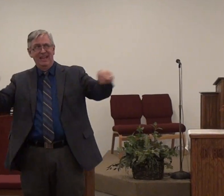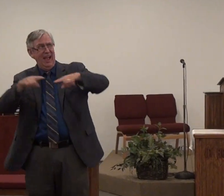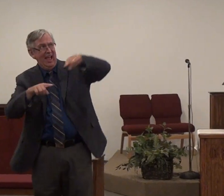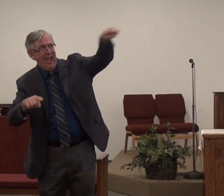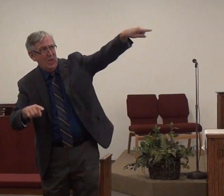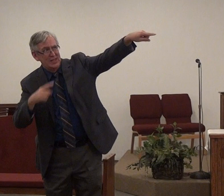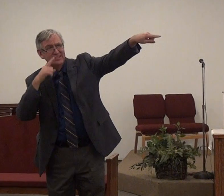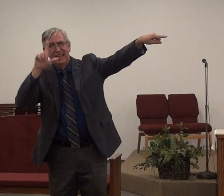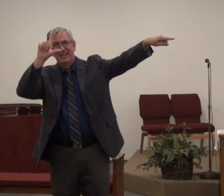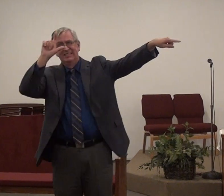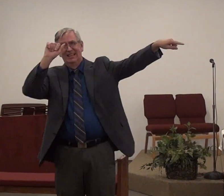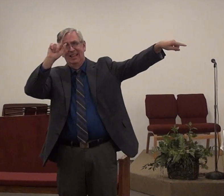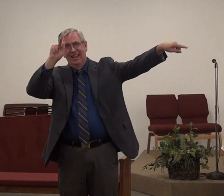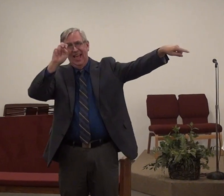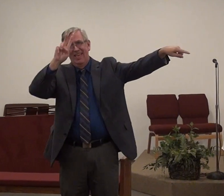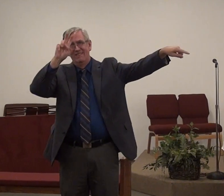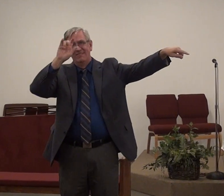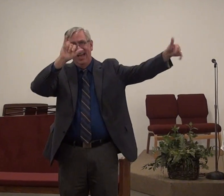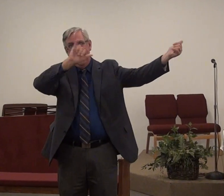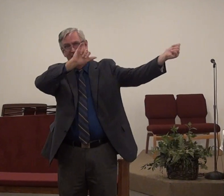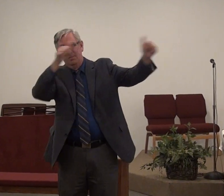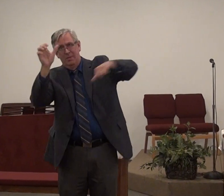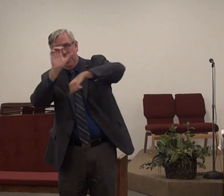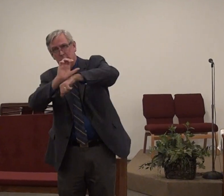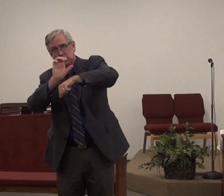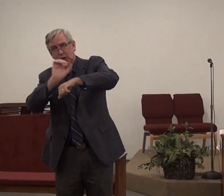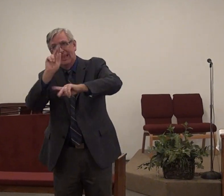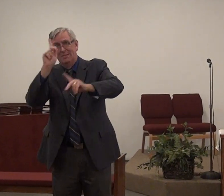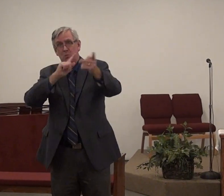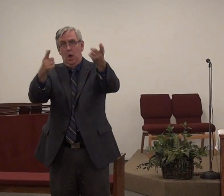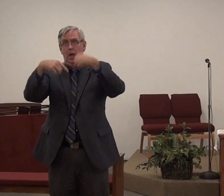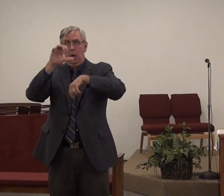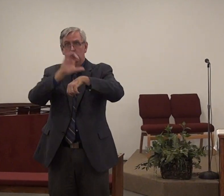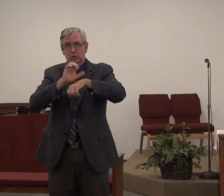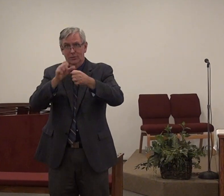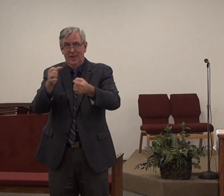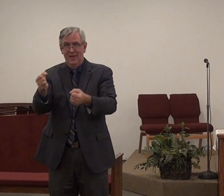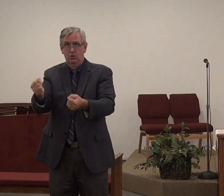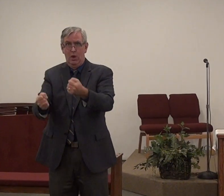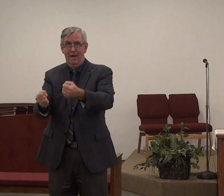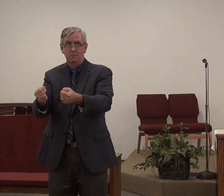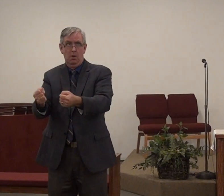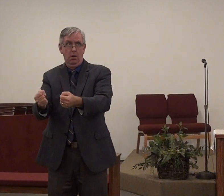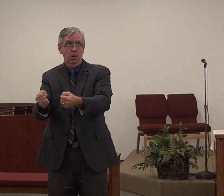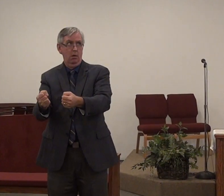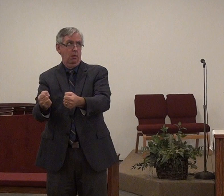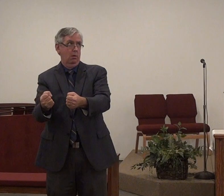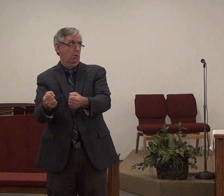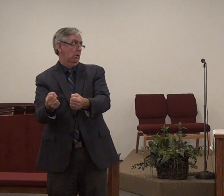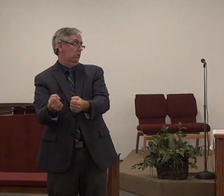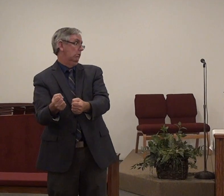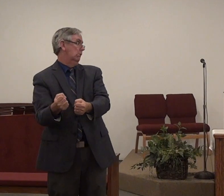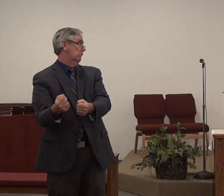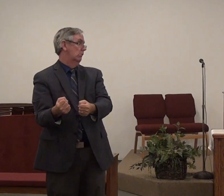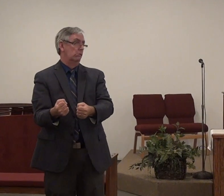We've got a sign out there. It says Lake Valley Baptist Church. If people want to come to church, they'll just drive by and see